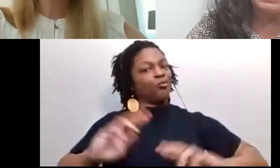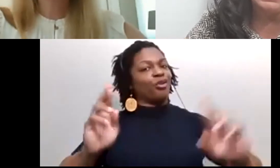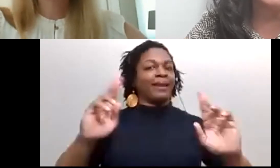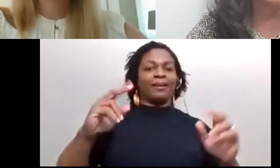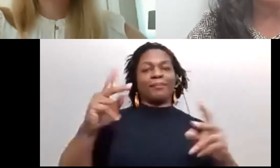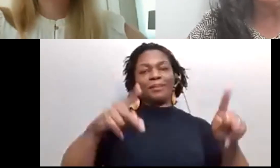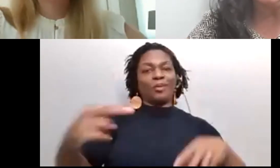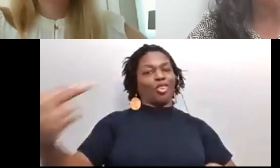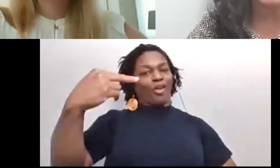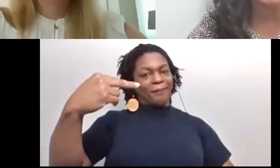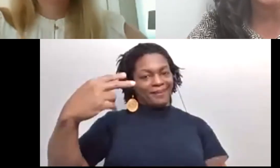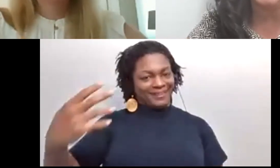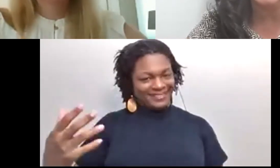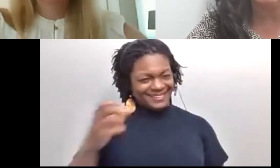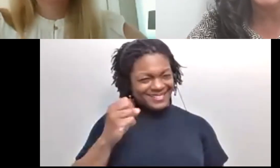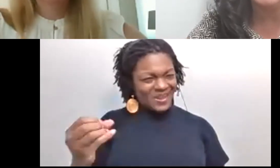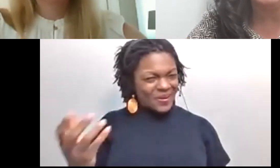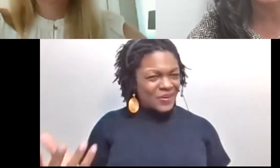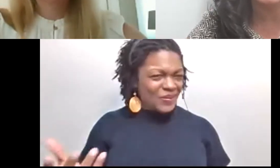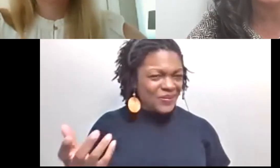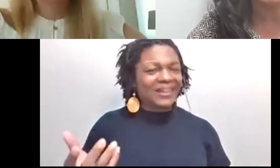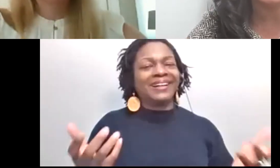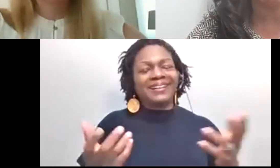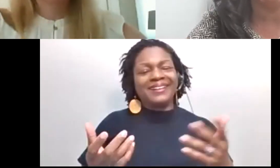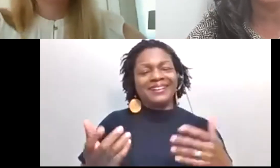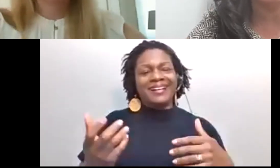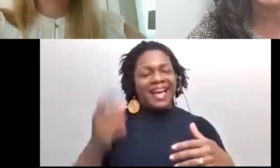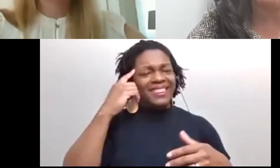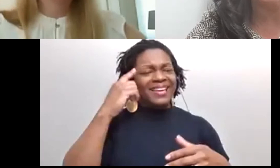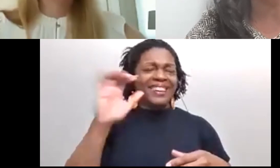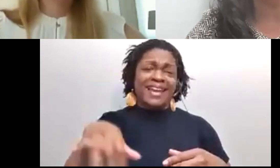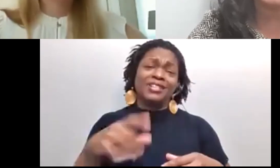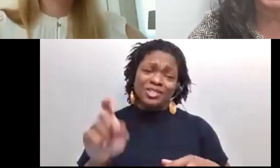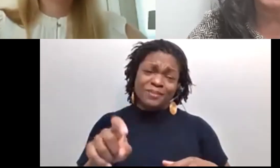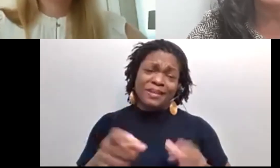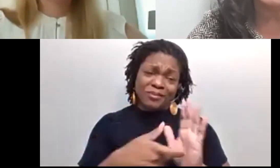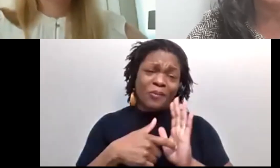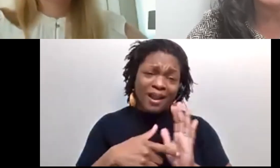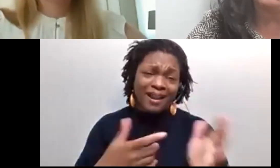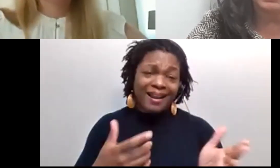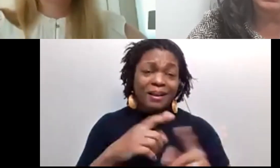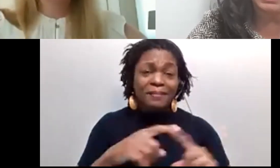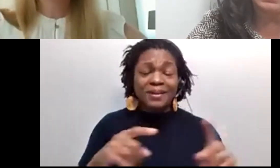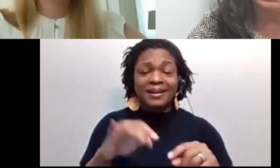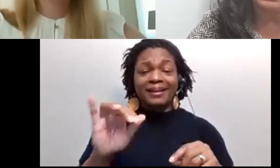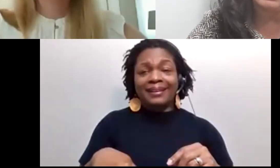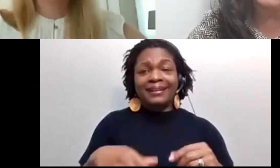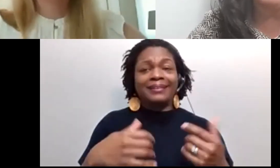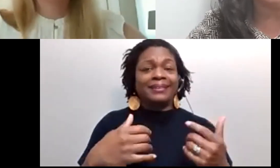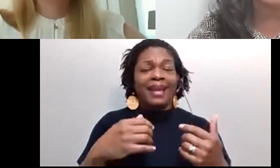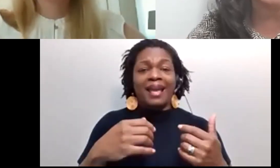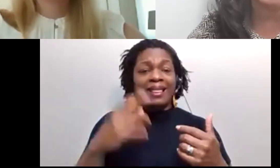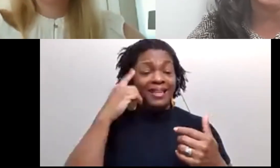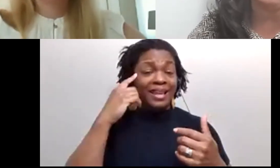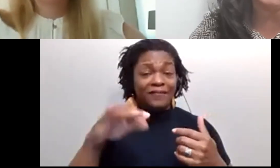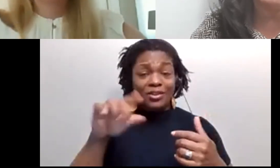requirement. And I get that sometimes people have technical issues, but I don't see that as any different than somebody having transportation issues to get to an in-person meeting. Like you